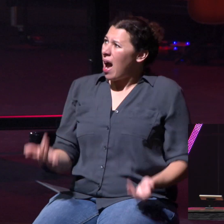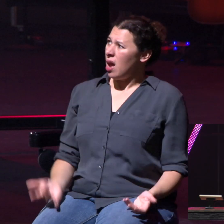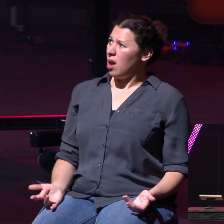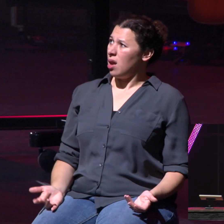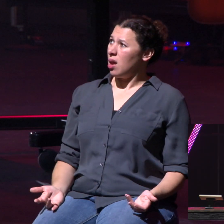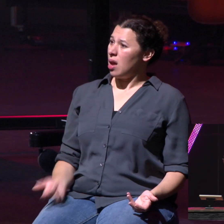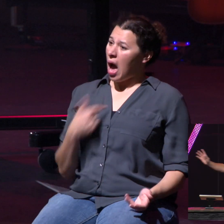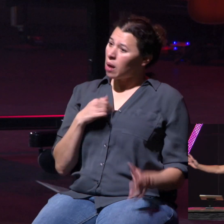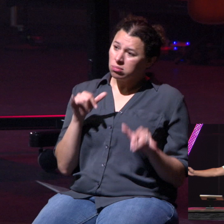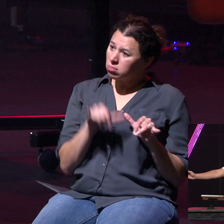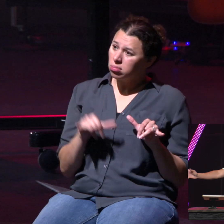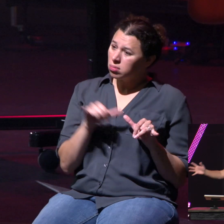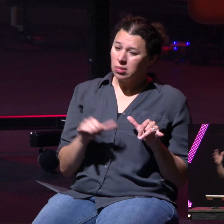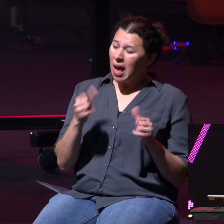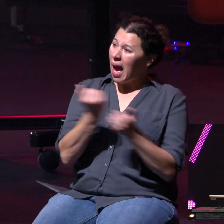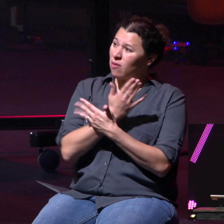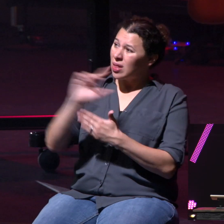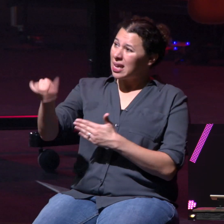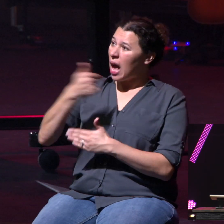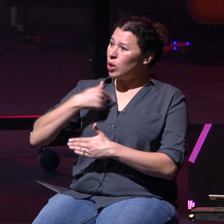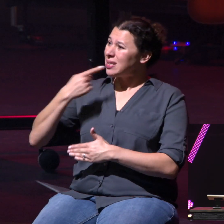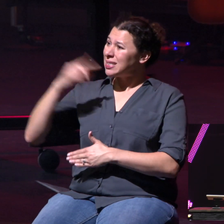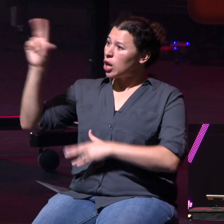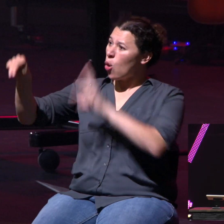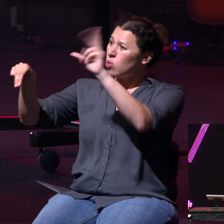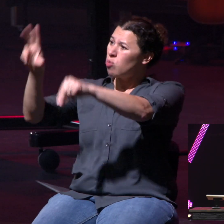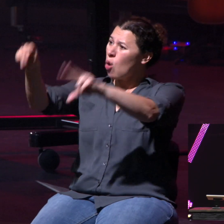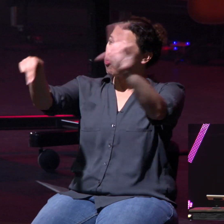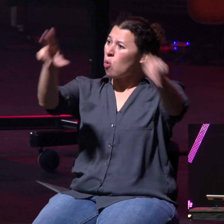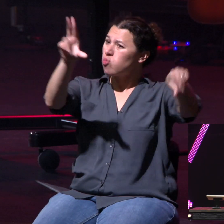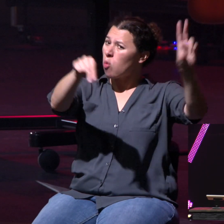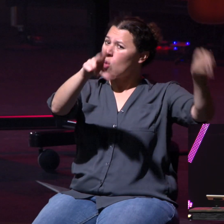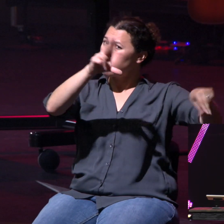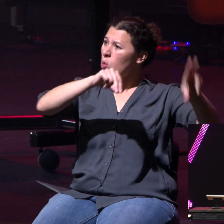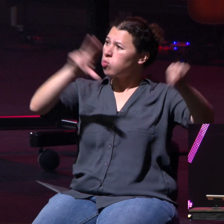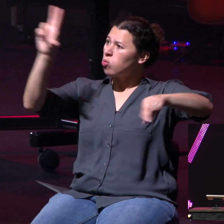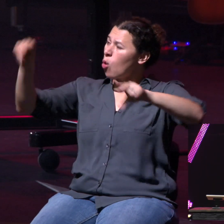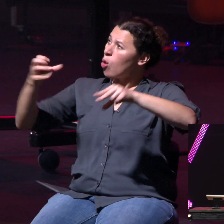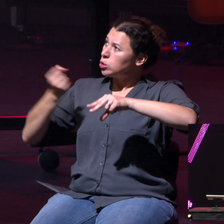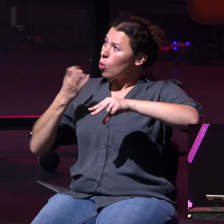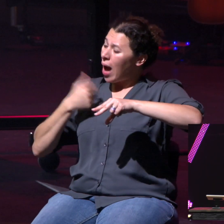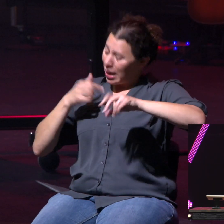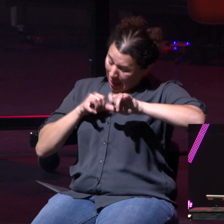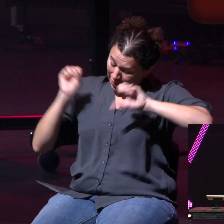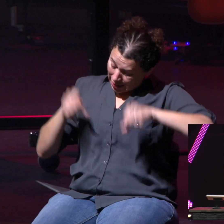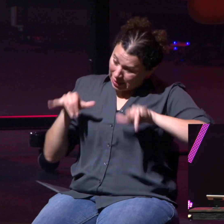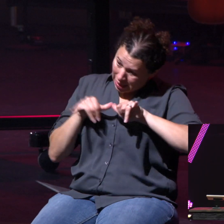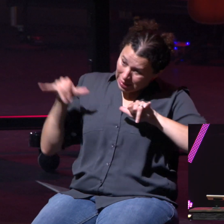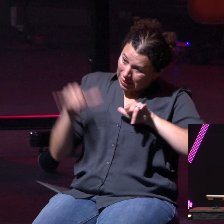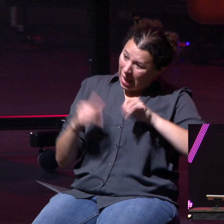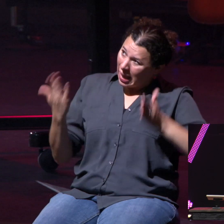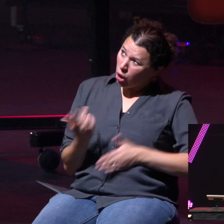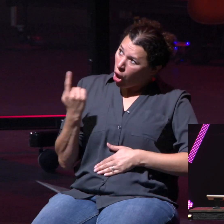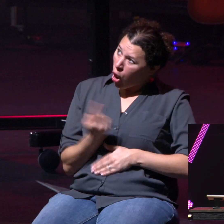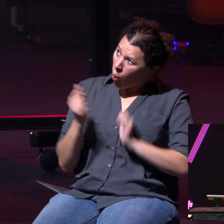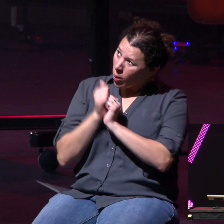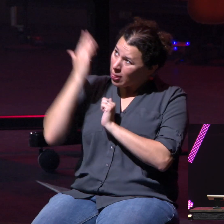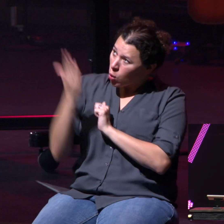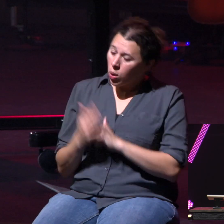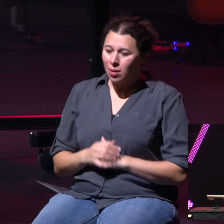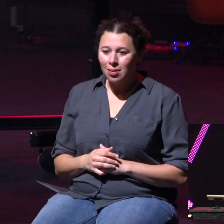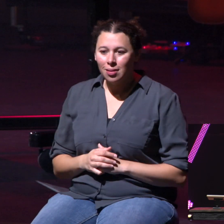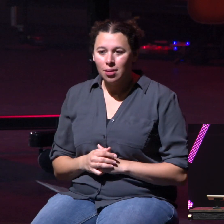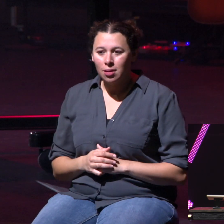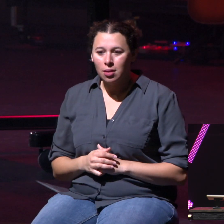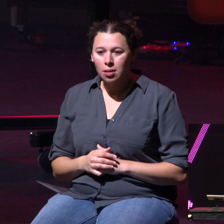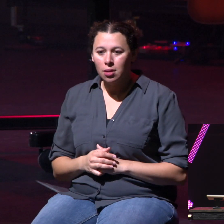I'm saying no to everything else so that I can make time and place for this. Maybe the Spirit is